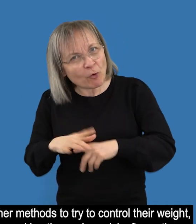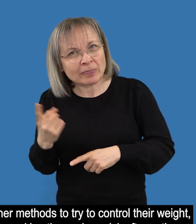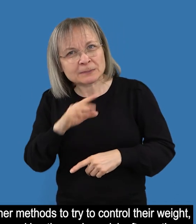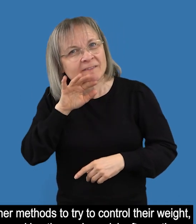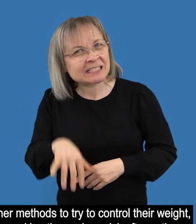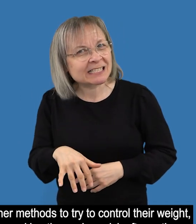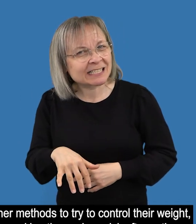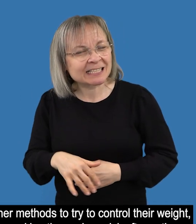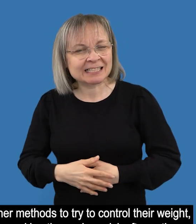eating.